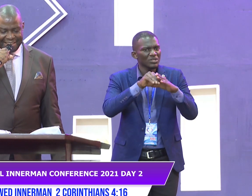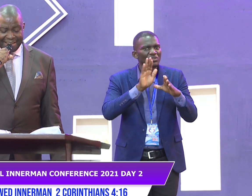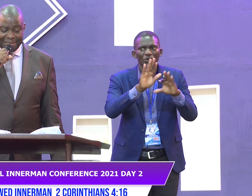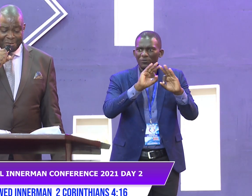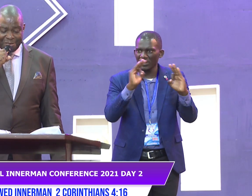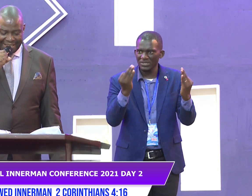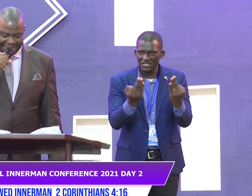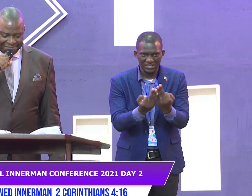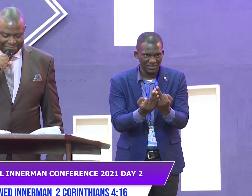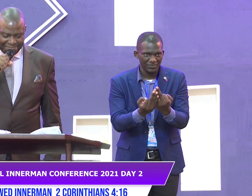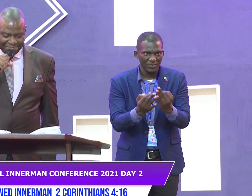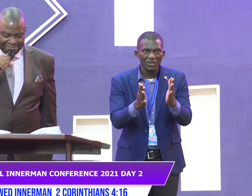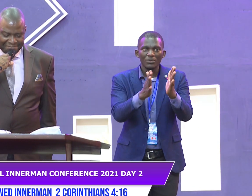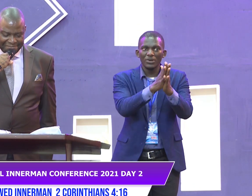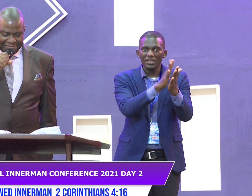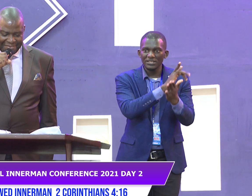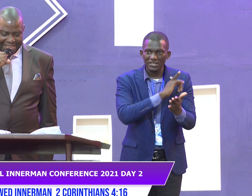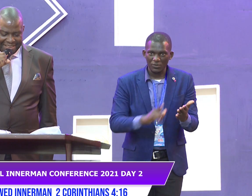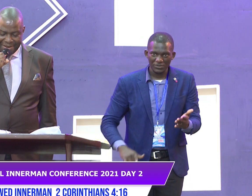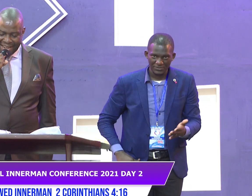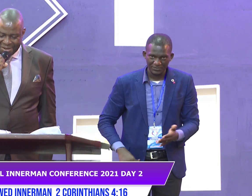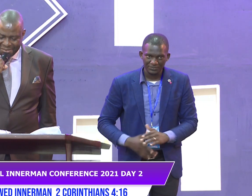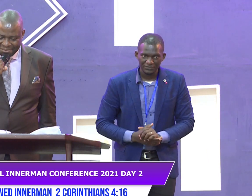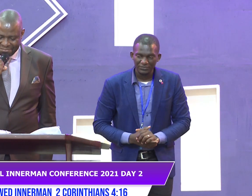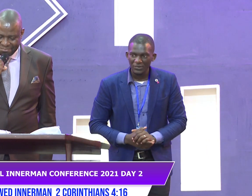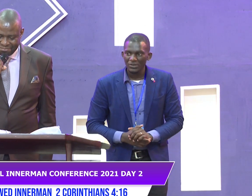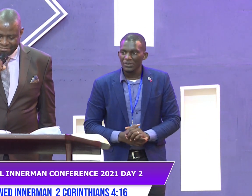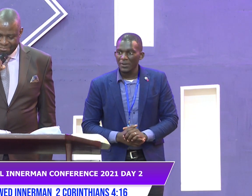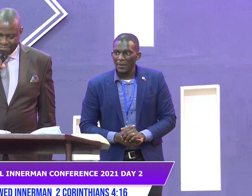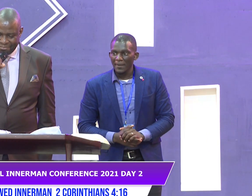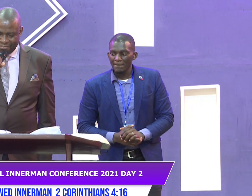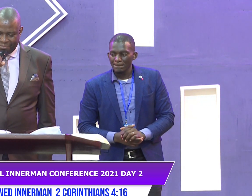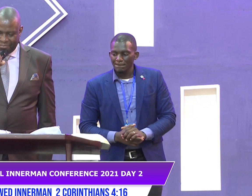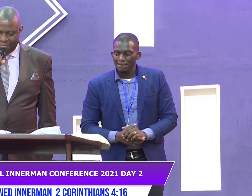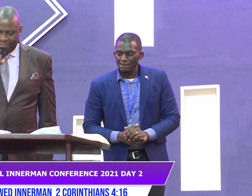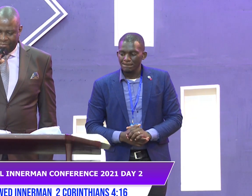home. Hallelujah. Amen. Wow.